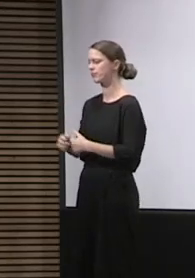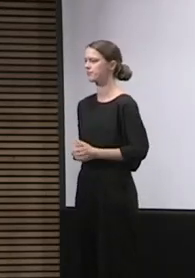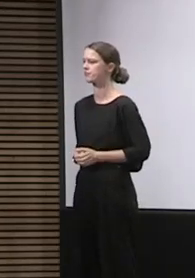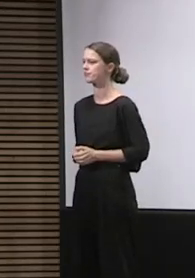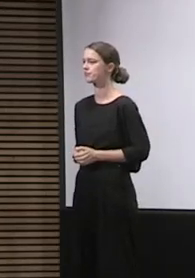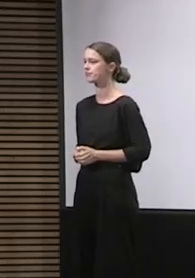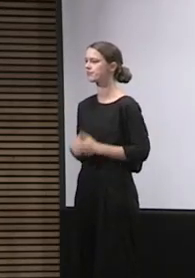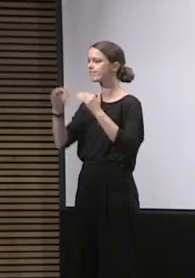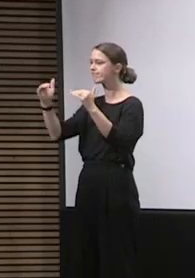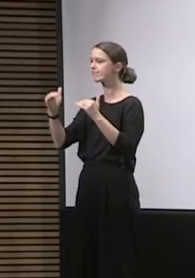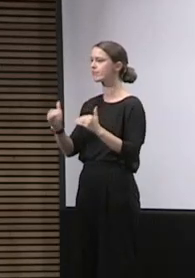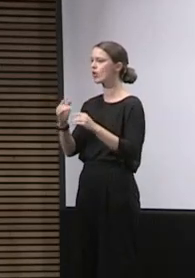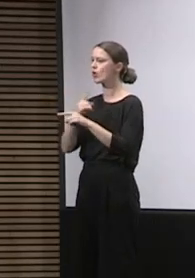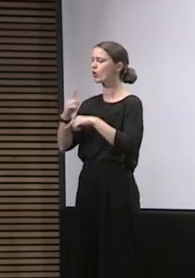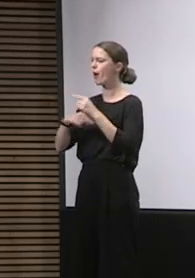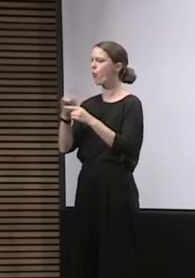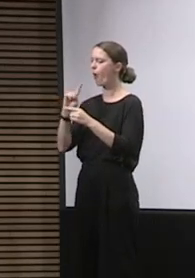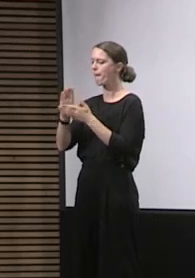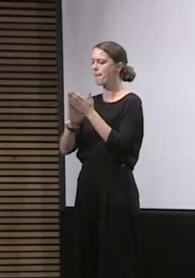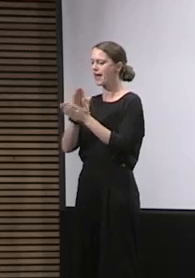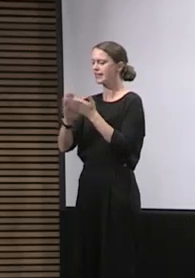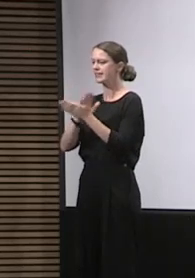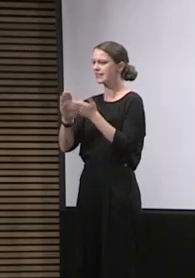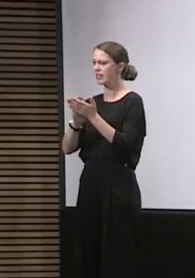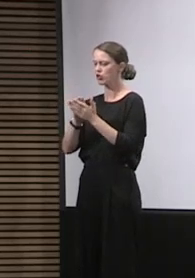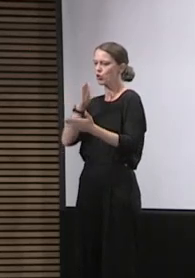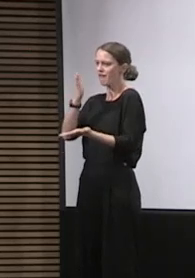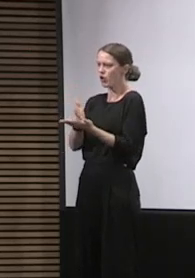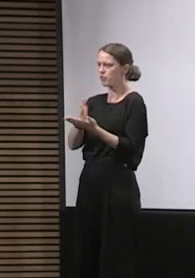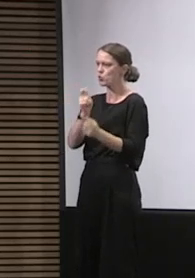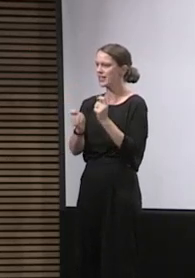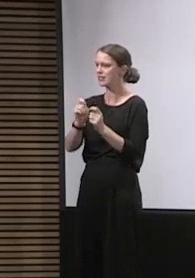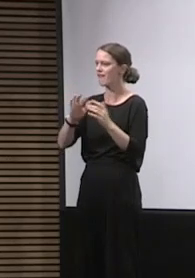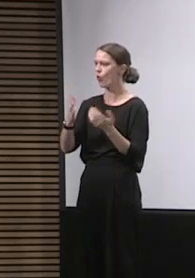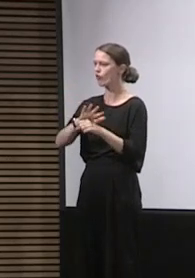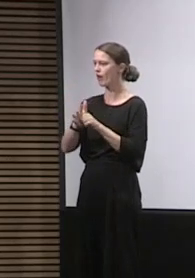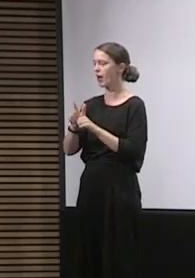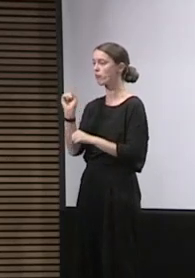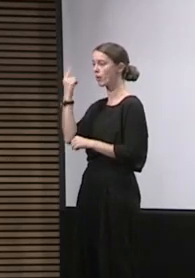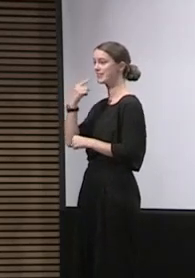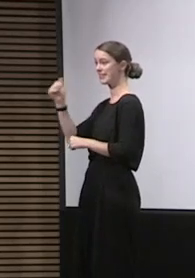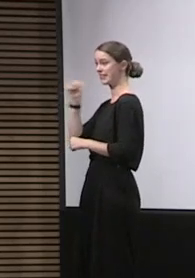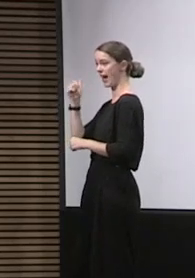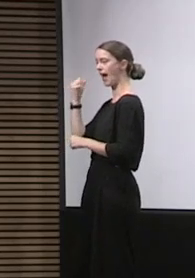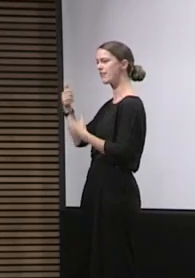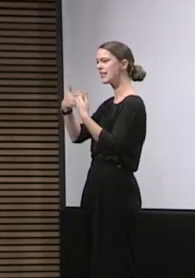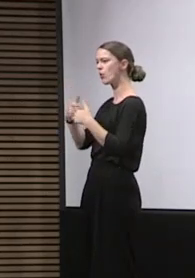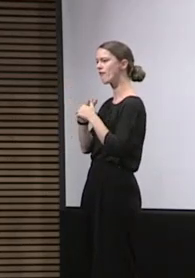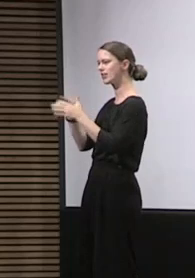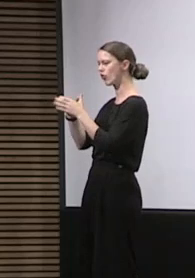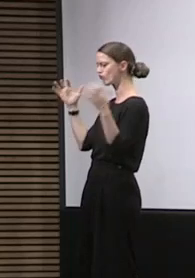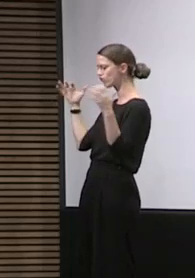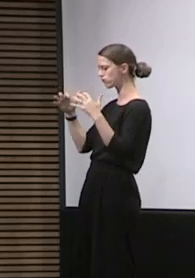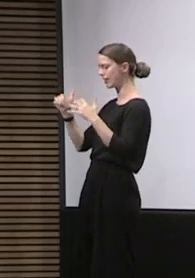I now want to talk about the case definition. As the Prime Minister mentioned yesterday, our technical advisory group met